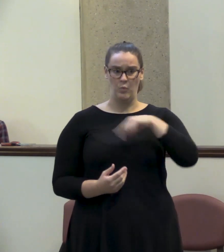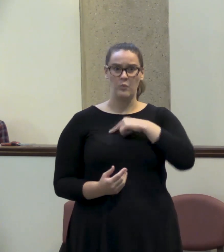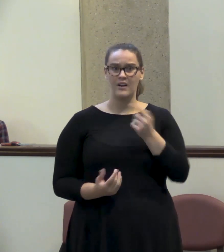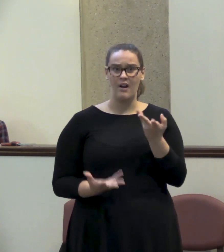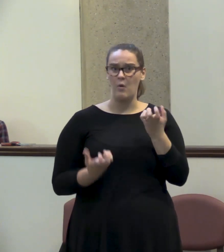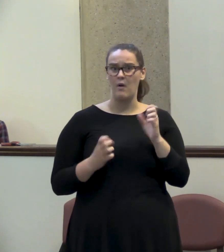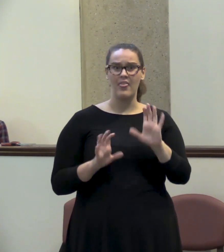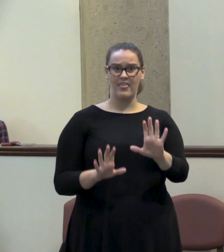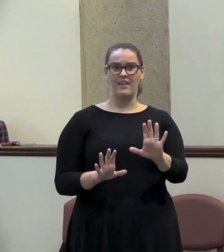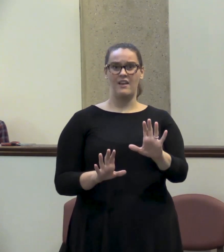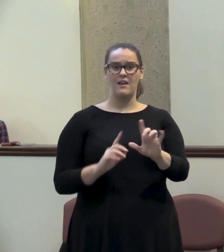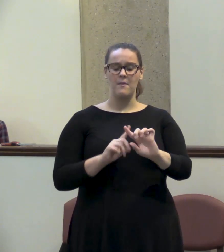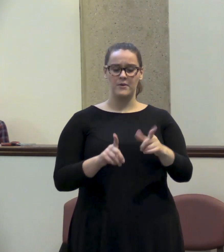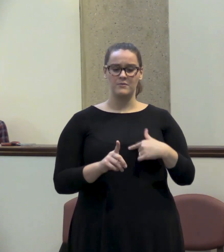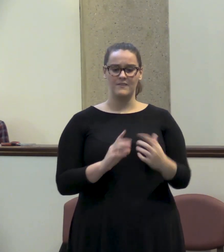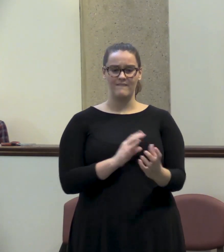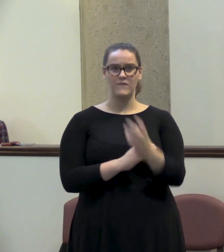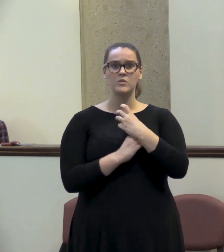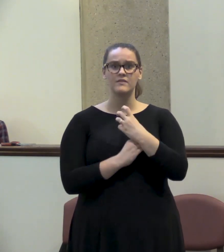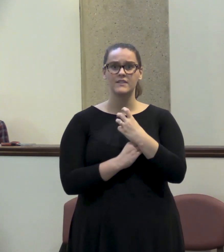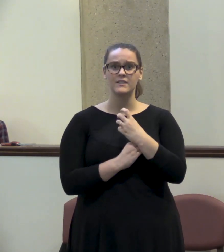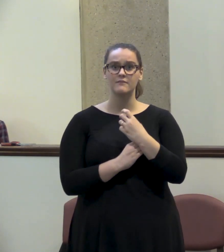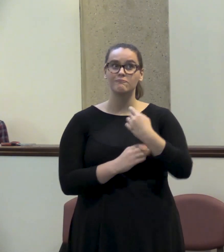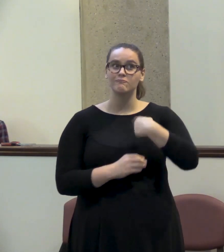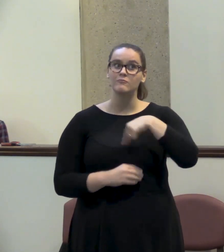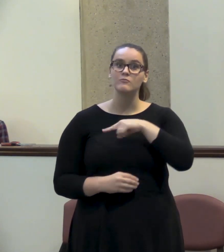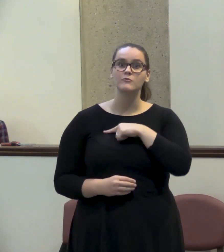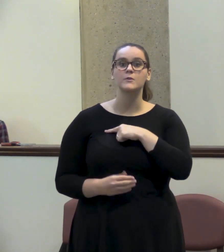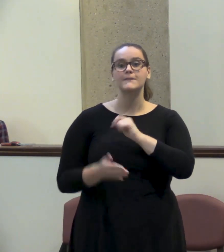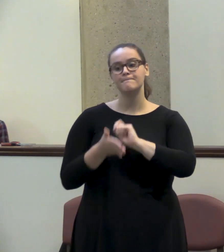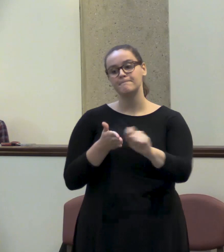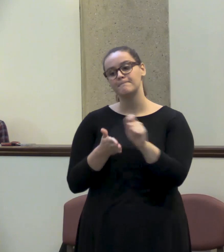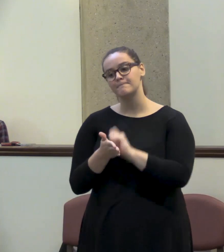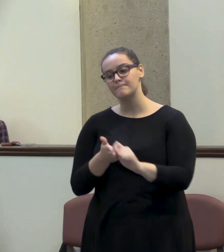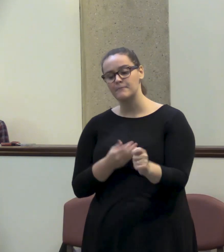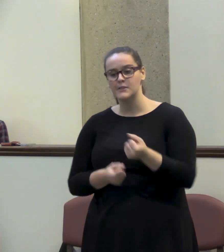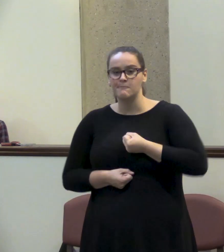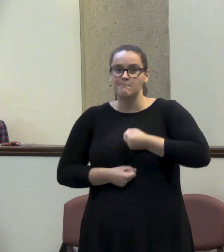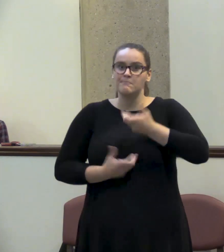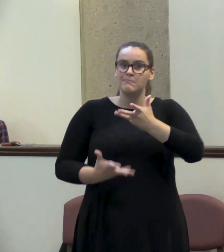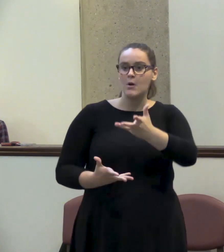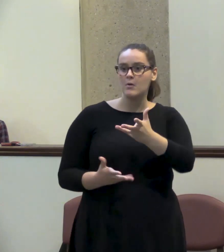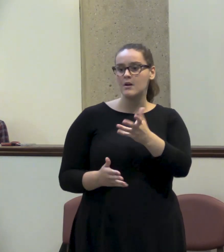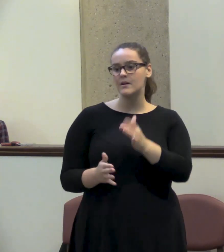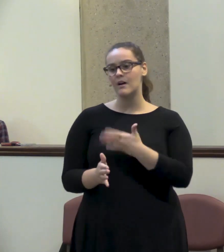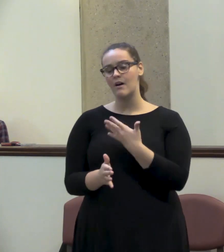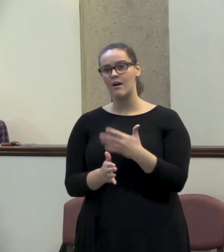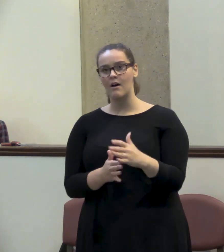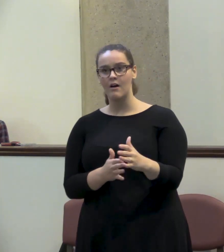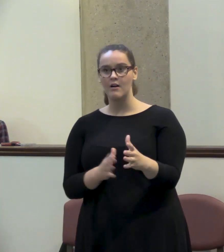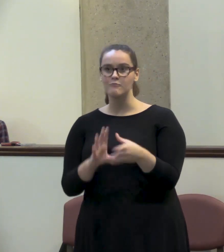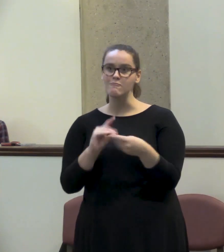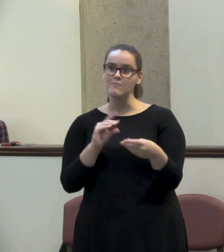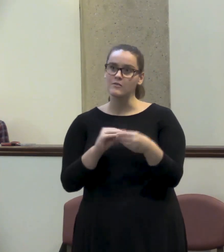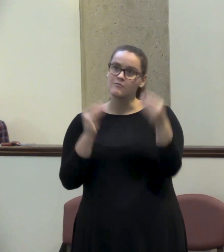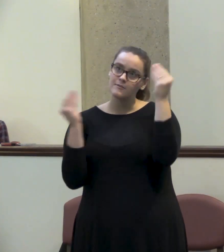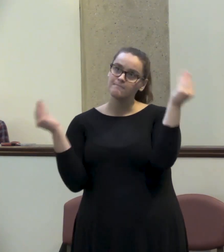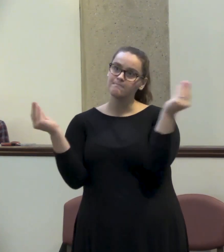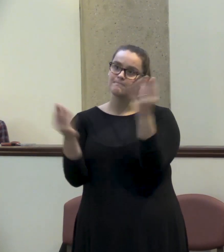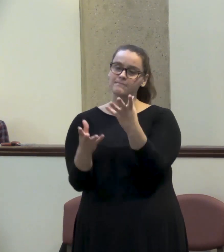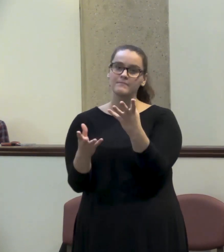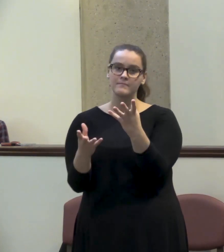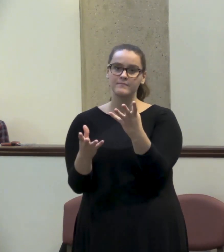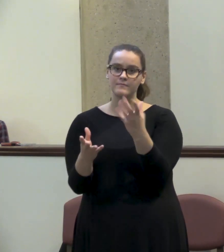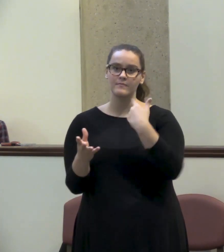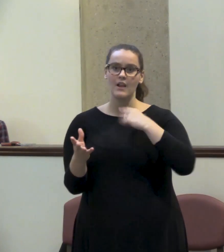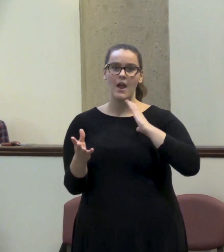In our group, we wrote songs and poems and shared our story and